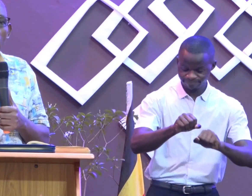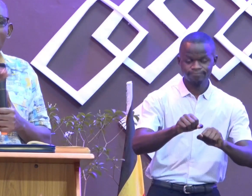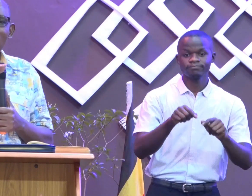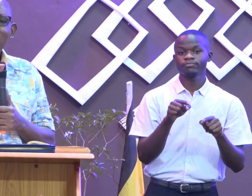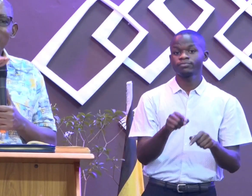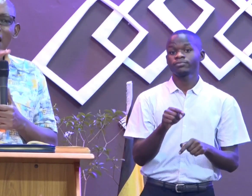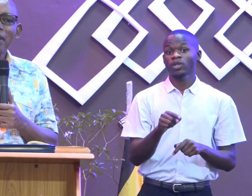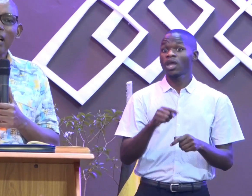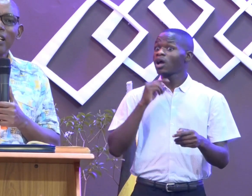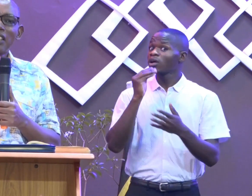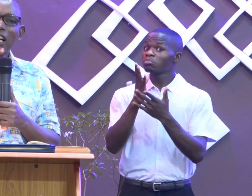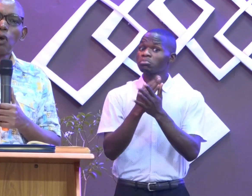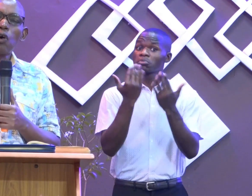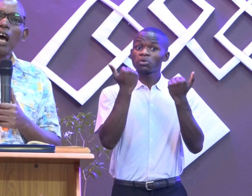putting in